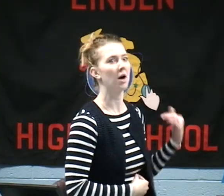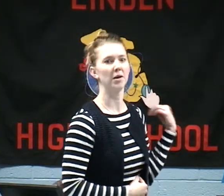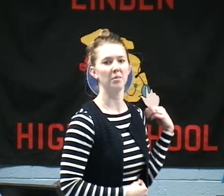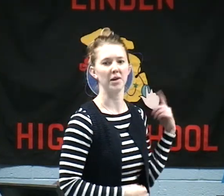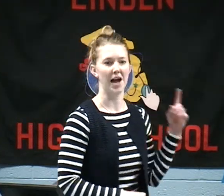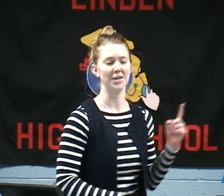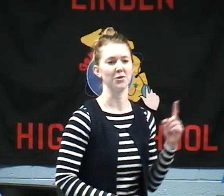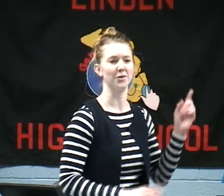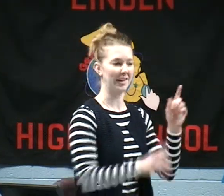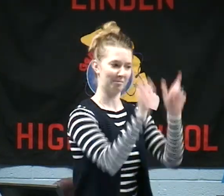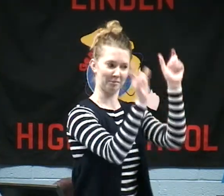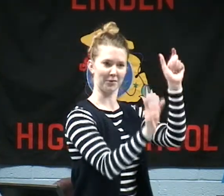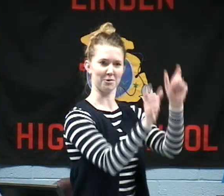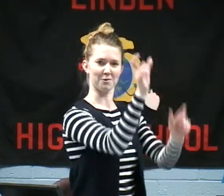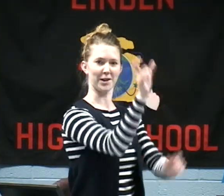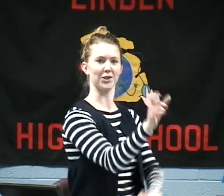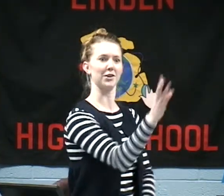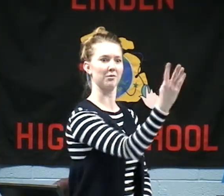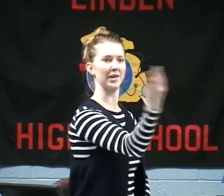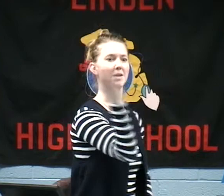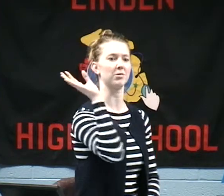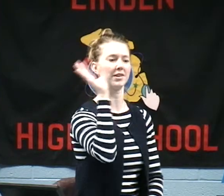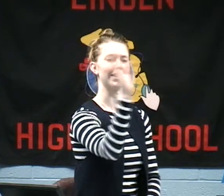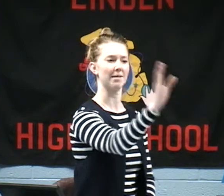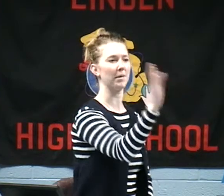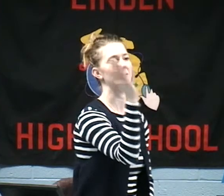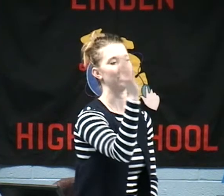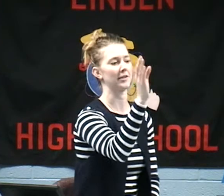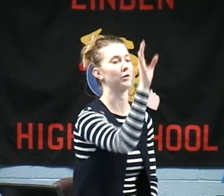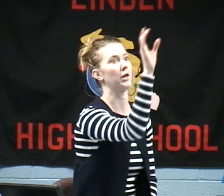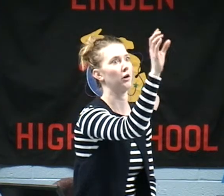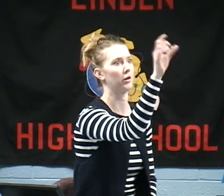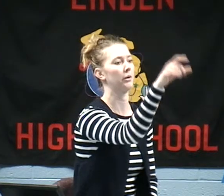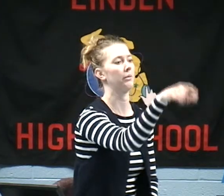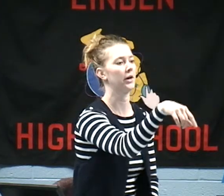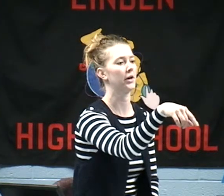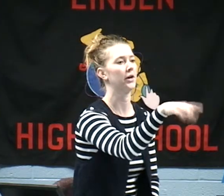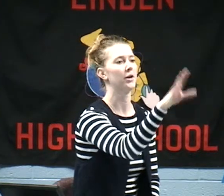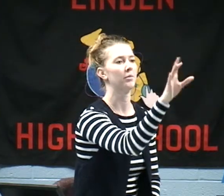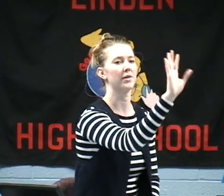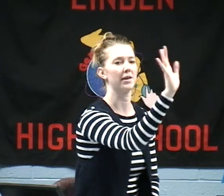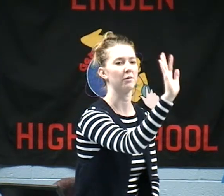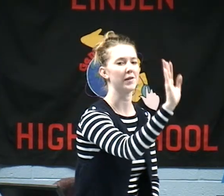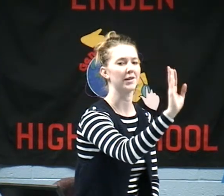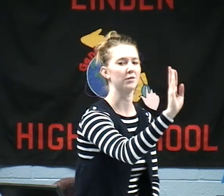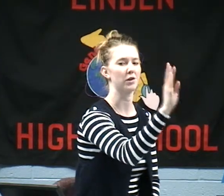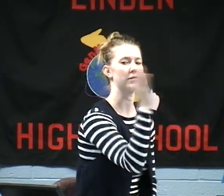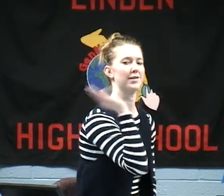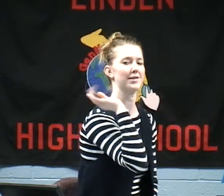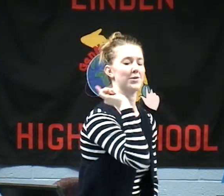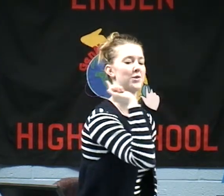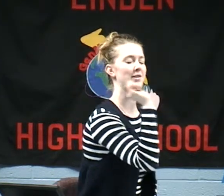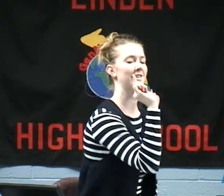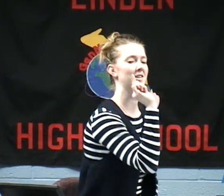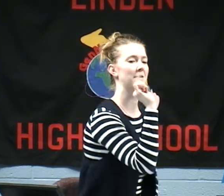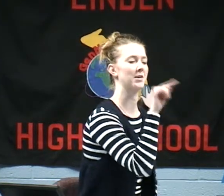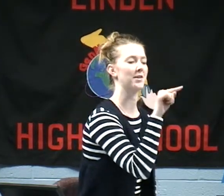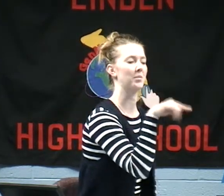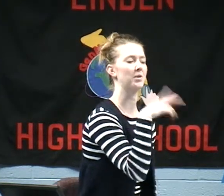coming up behind you, like the reflection of being able to not maybe necessarily a clear mirror, but that reflective surface so that you can see that somebody's coming in where